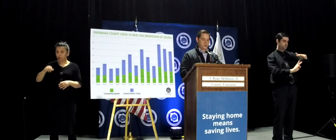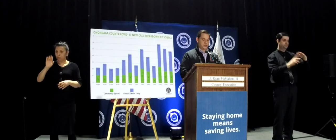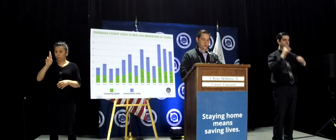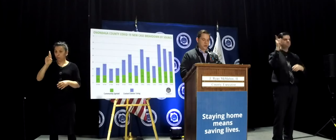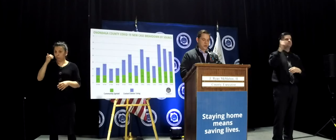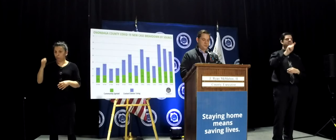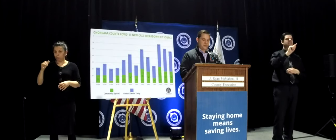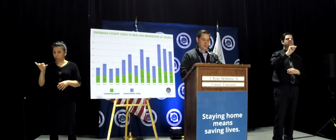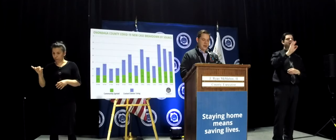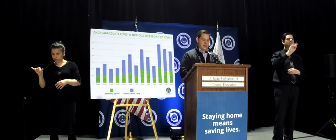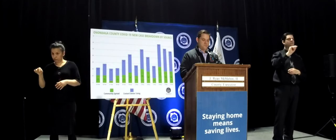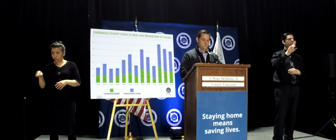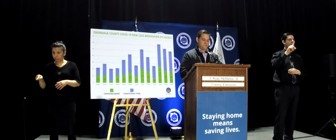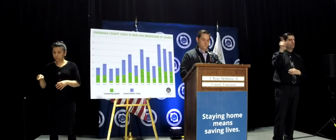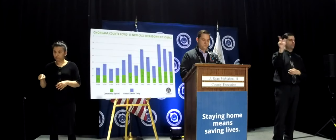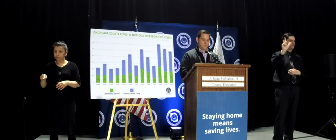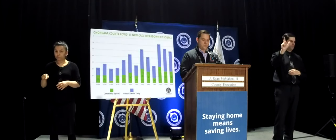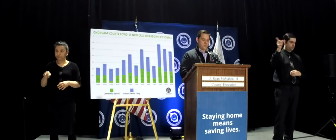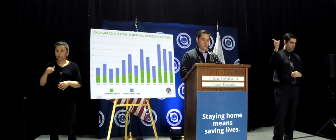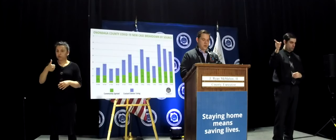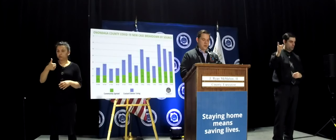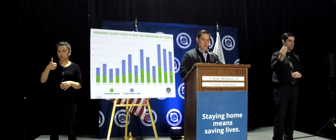to 6:30 p.m.,